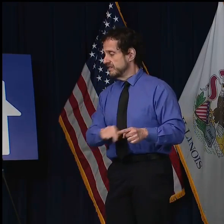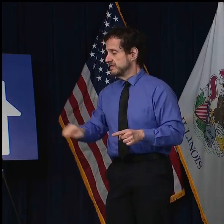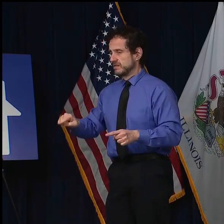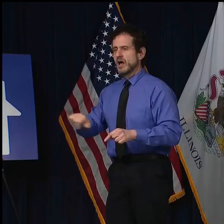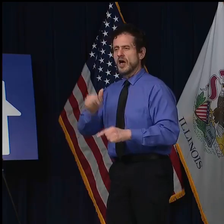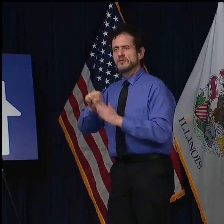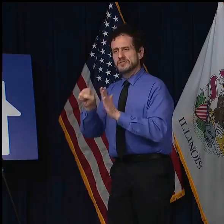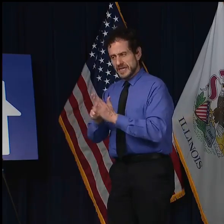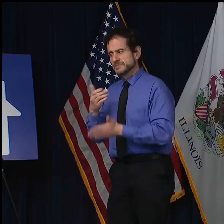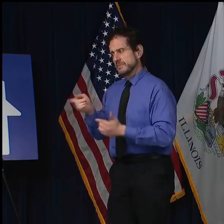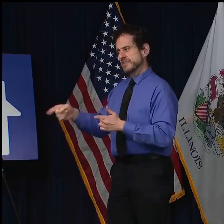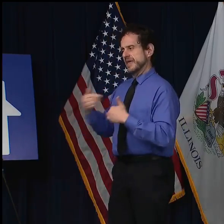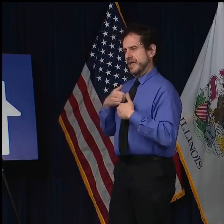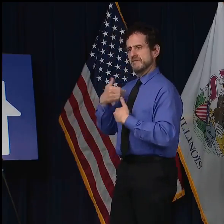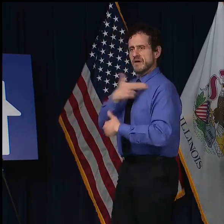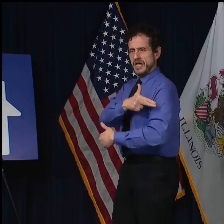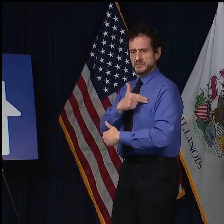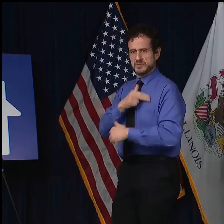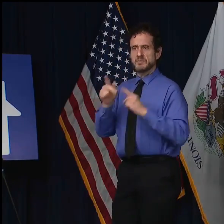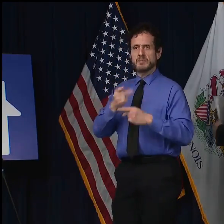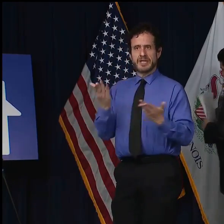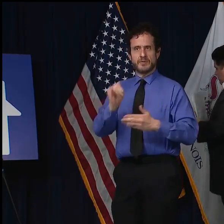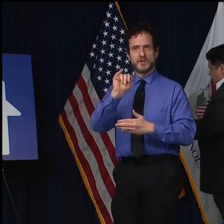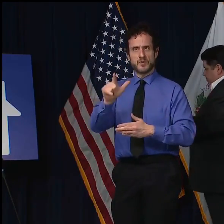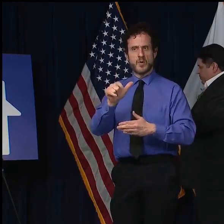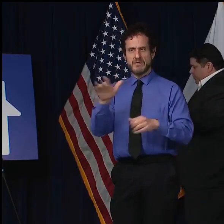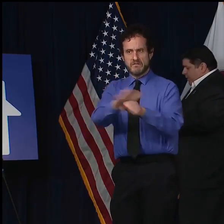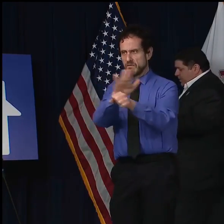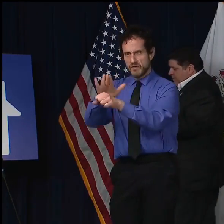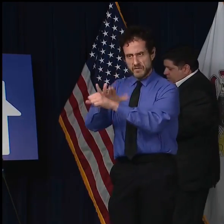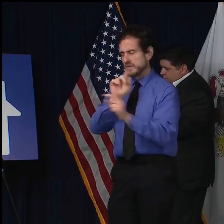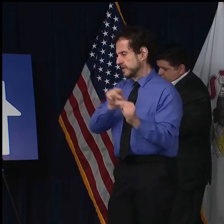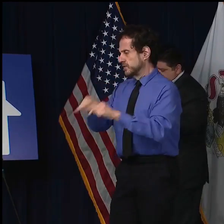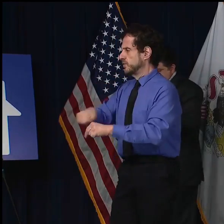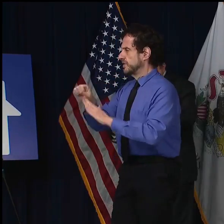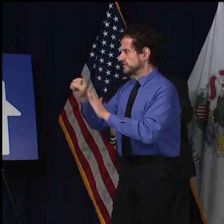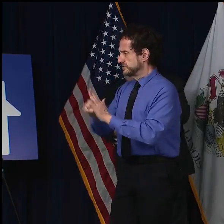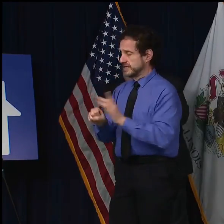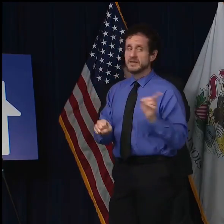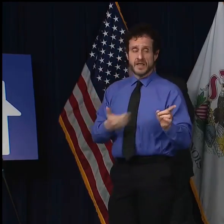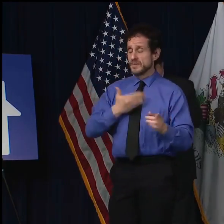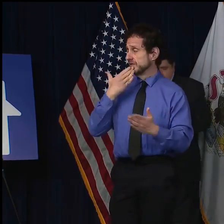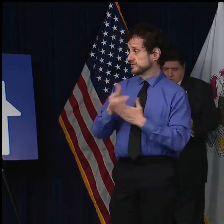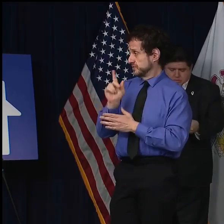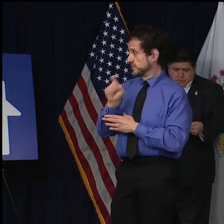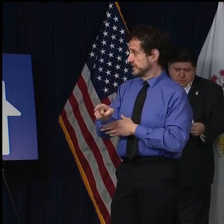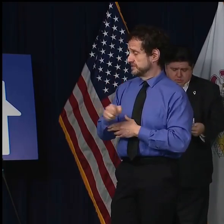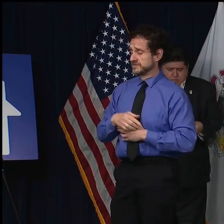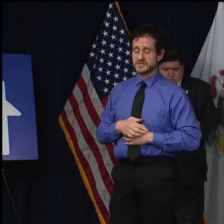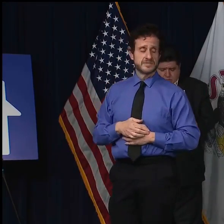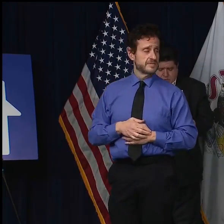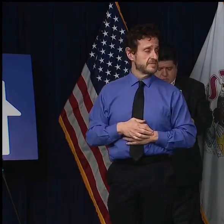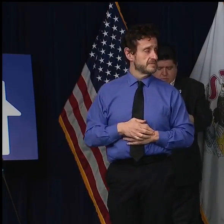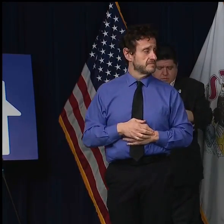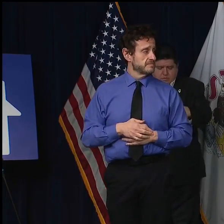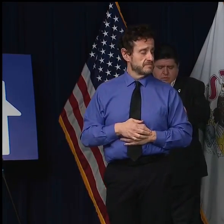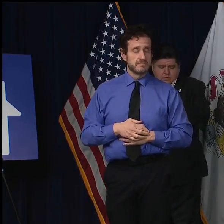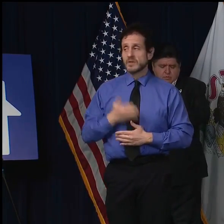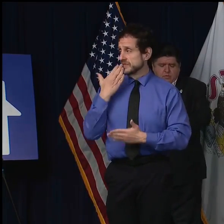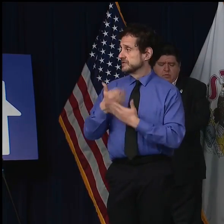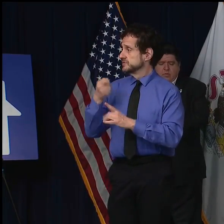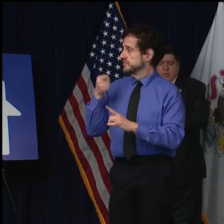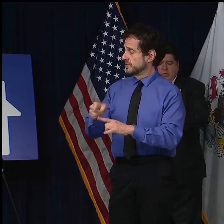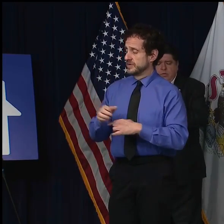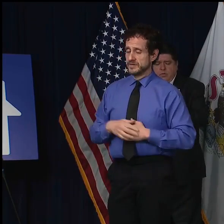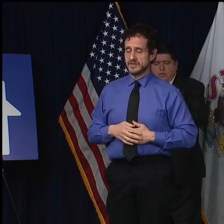like to ask Dr. Ezike to answer the question, if I may. No, that's a very good question and a very astute